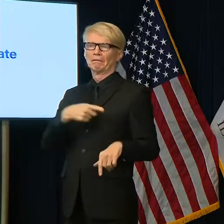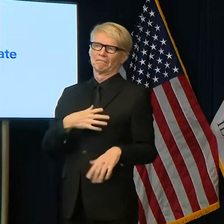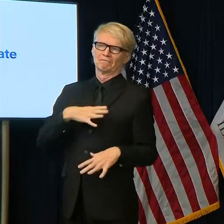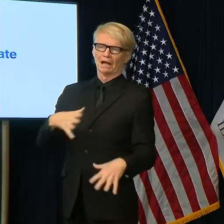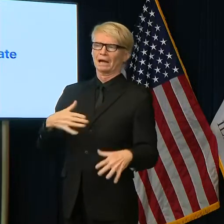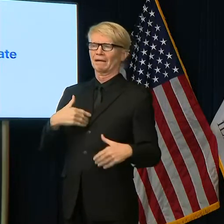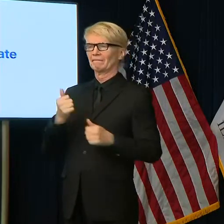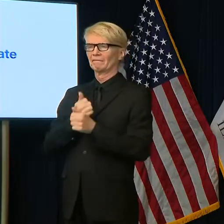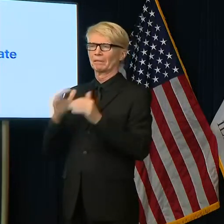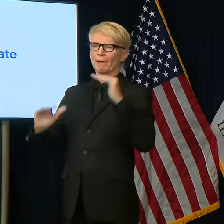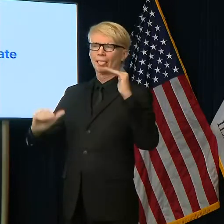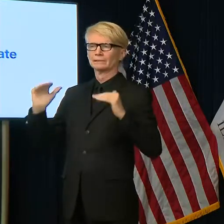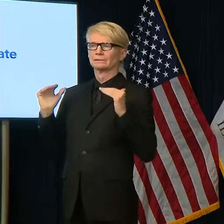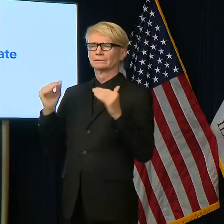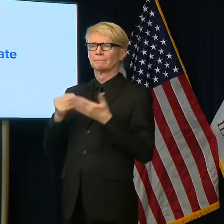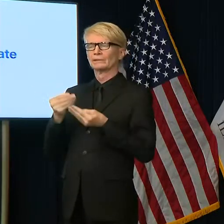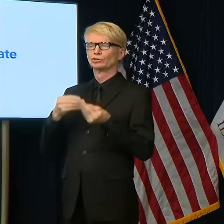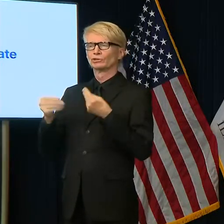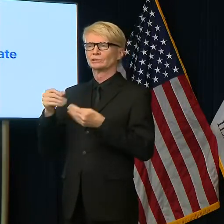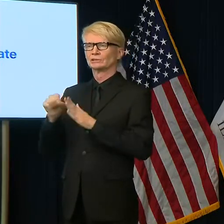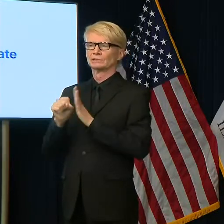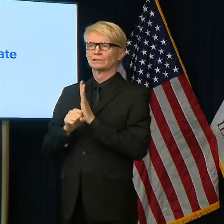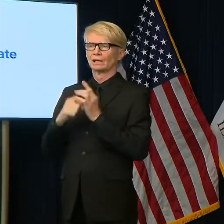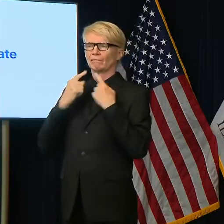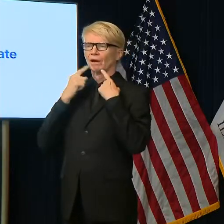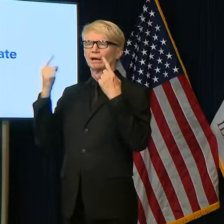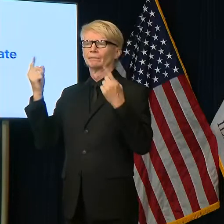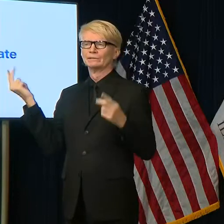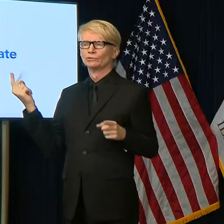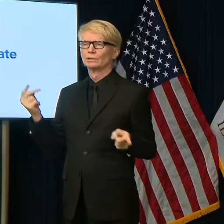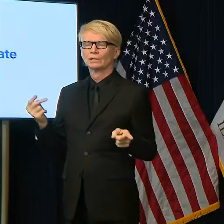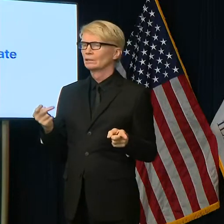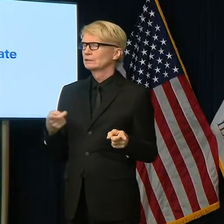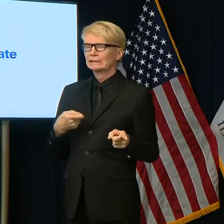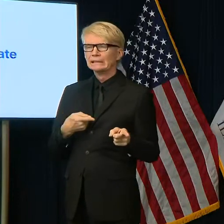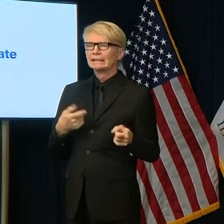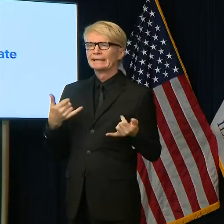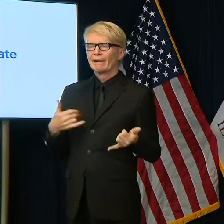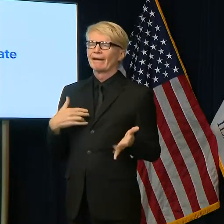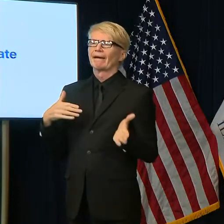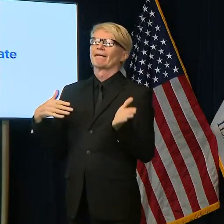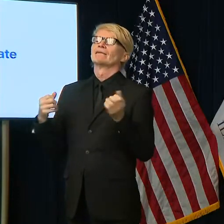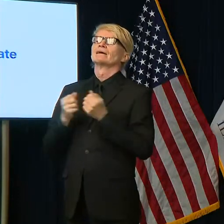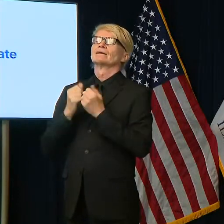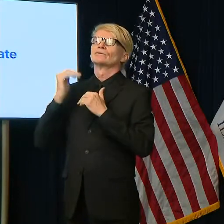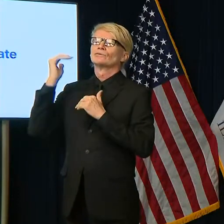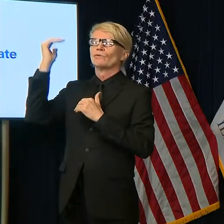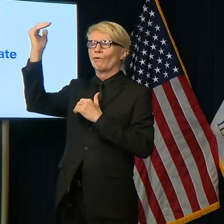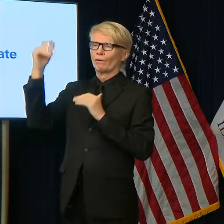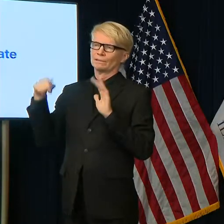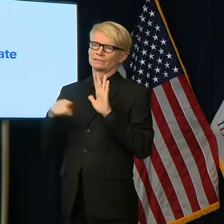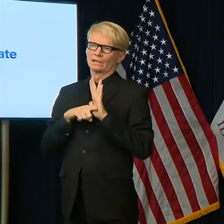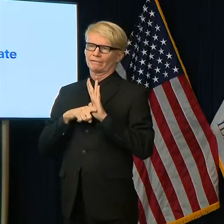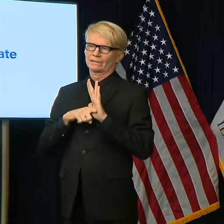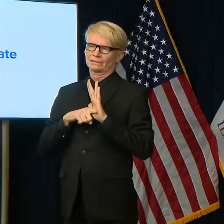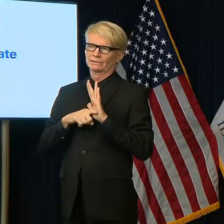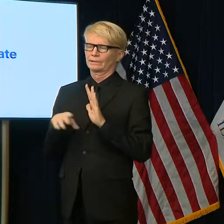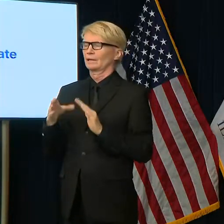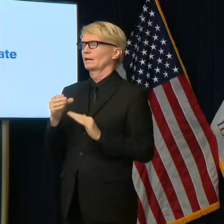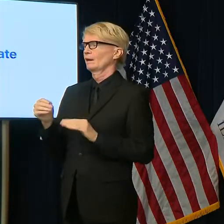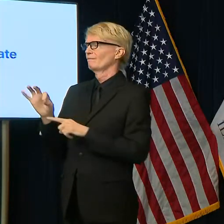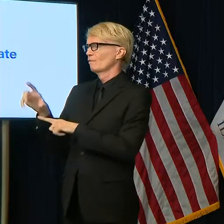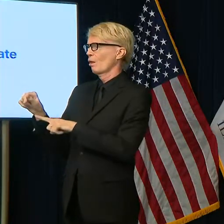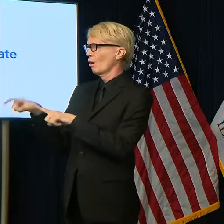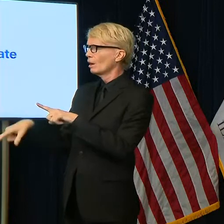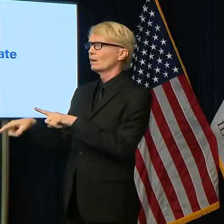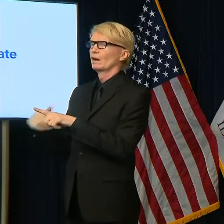terrifically balanced budget state, has an enormous deficit. So does Florida, so do many other